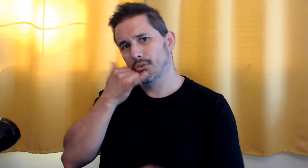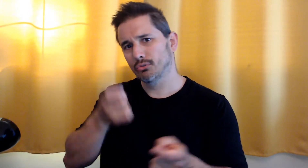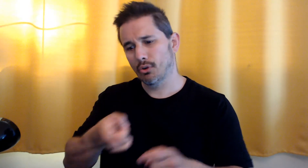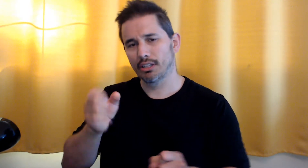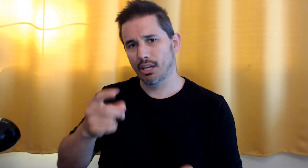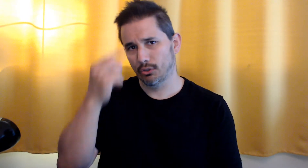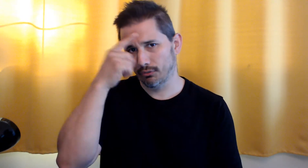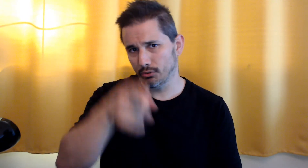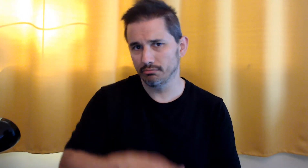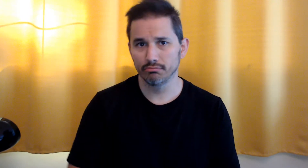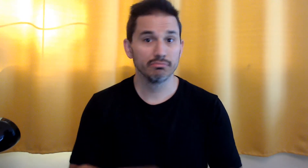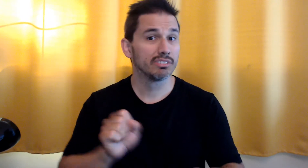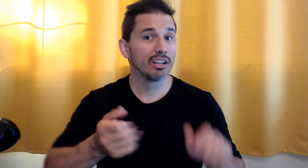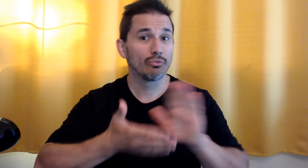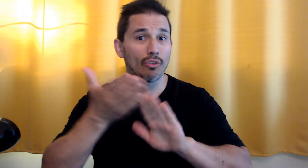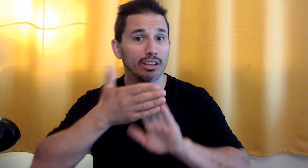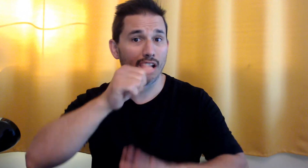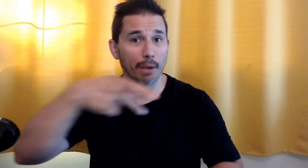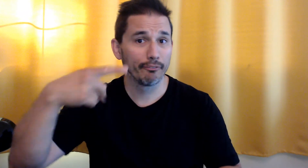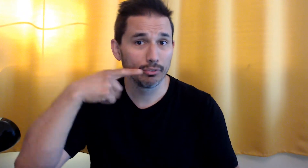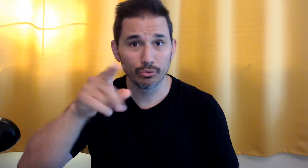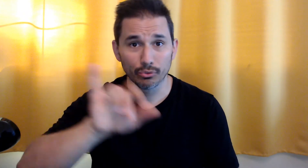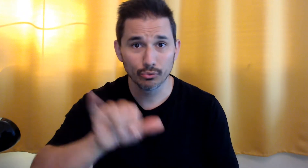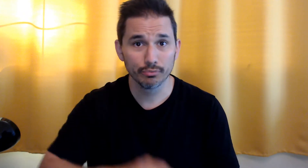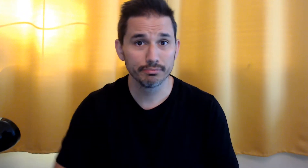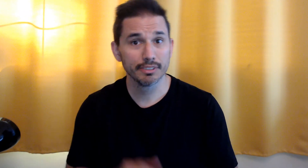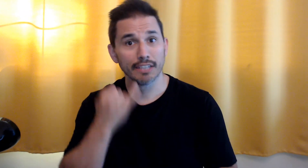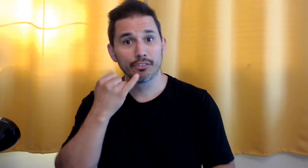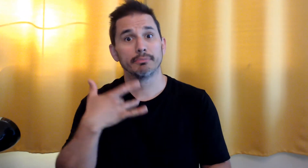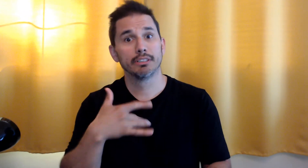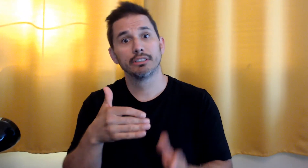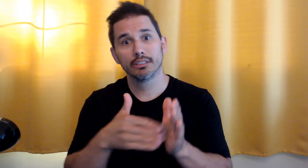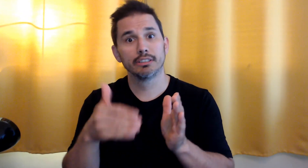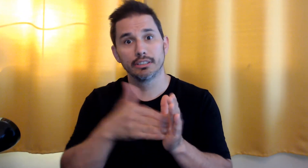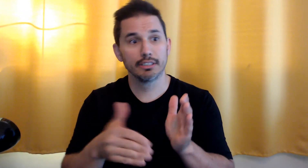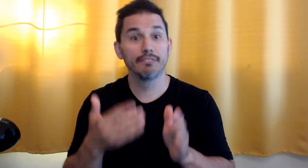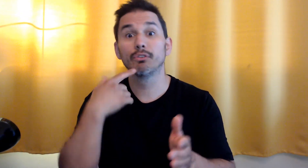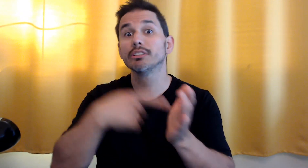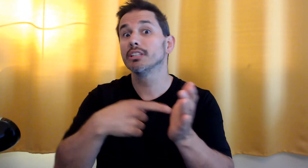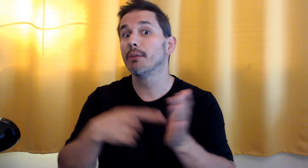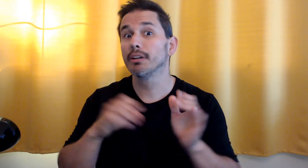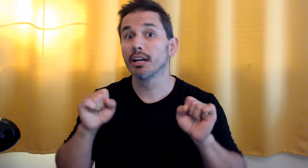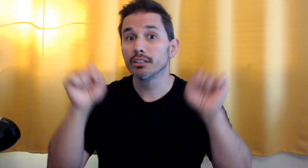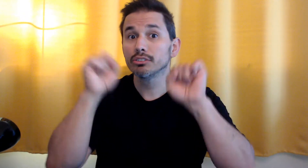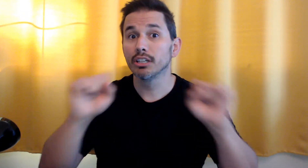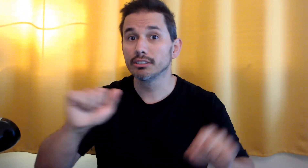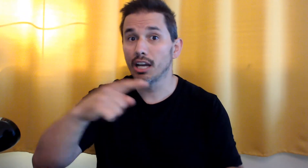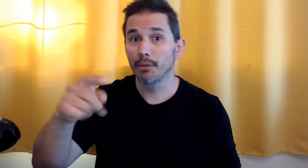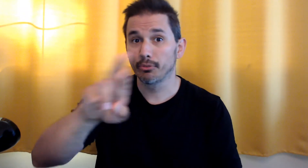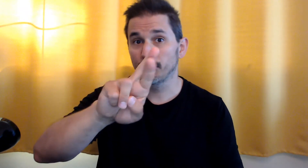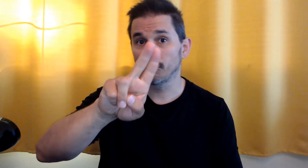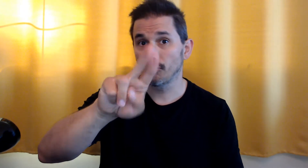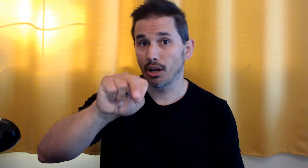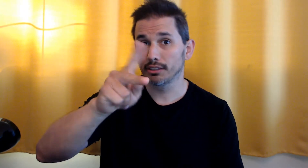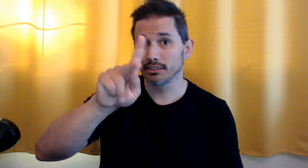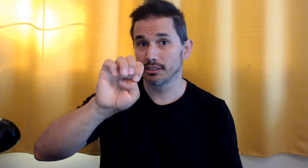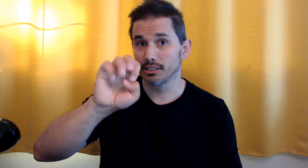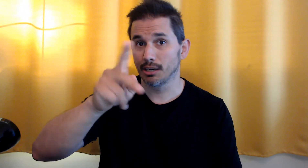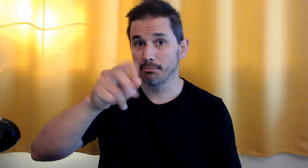of how you can use this button to control your phone. And it can also open apps for you. One app that this button pairs well with is the